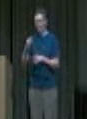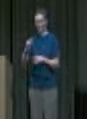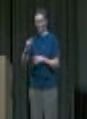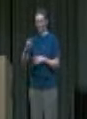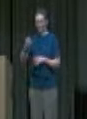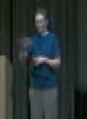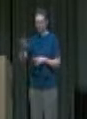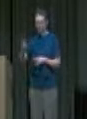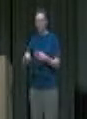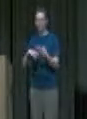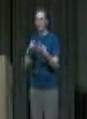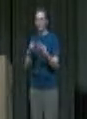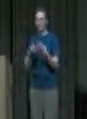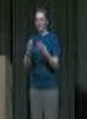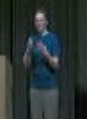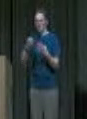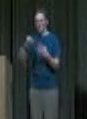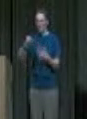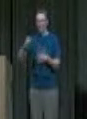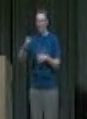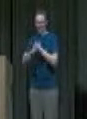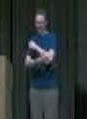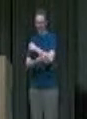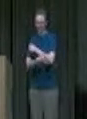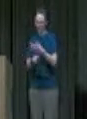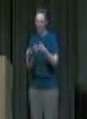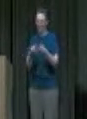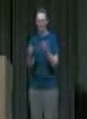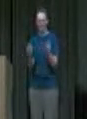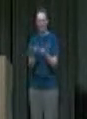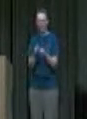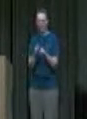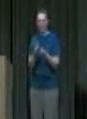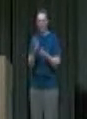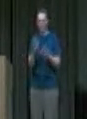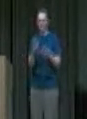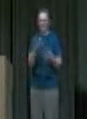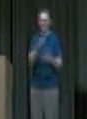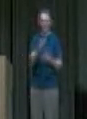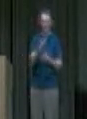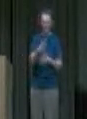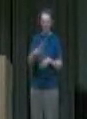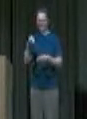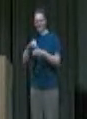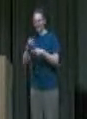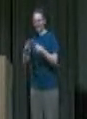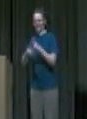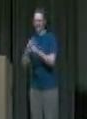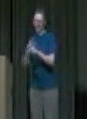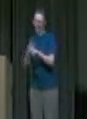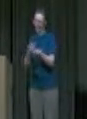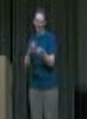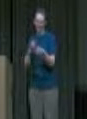these partners have also contributed cash and in-kind services to get this project done.